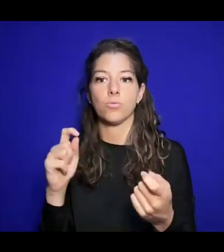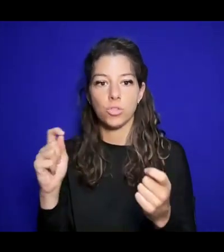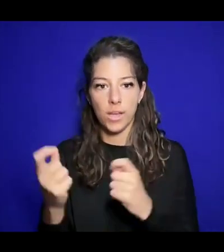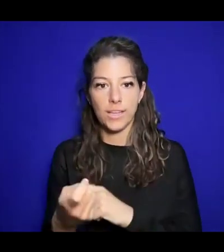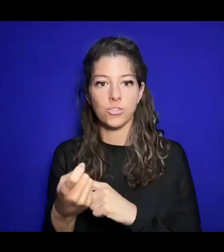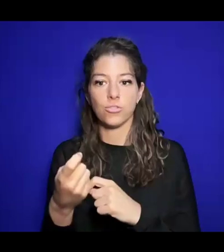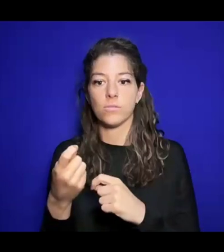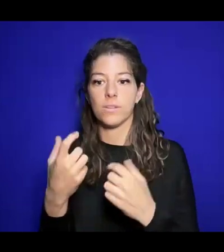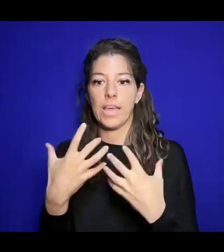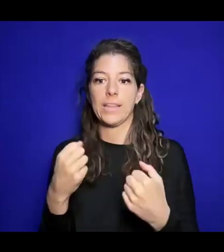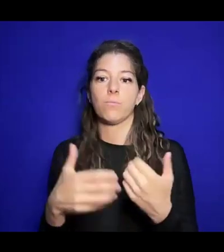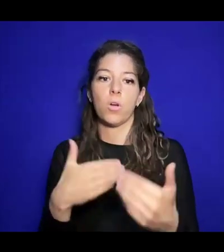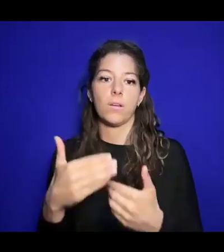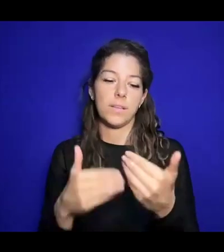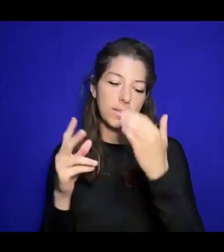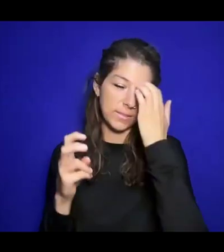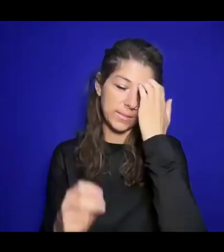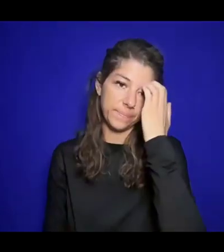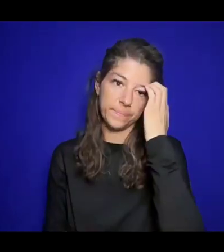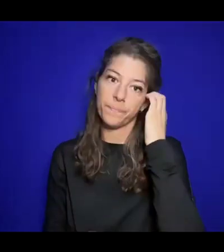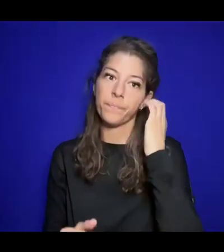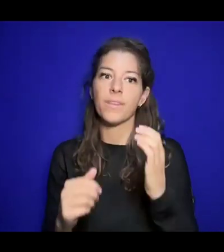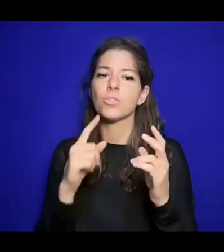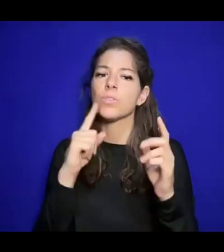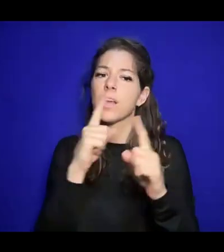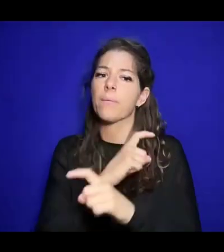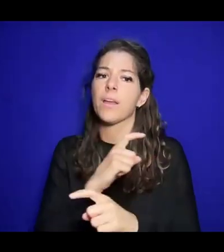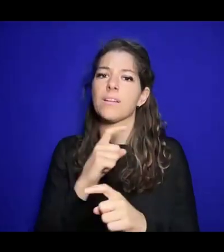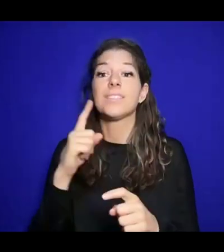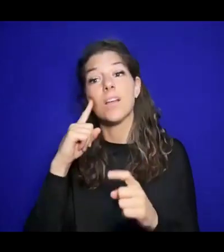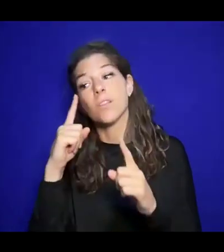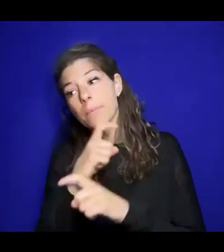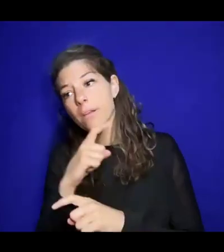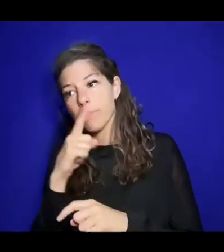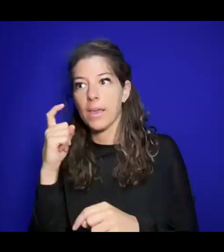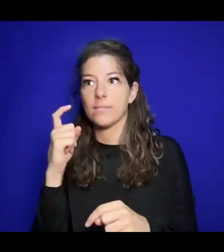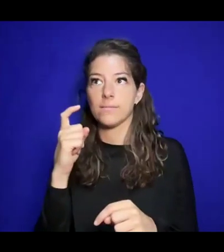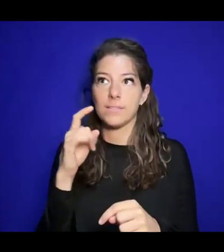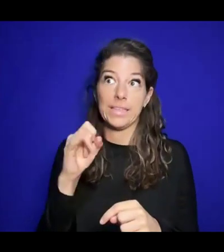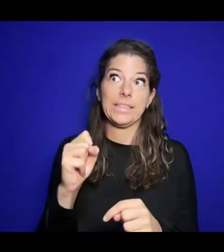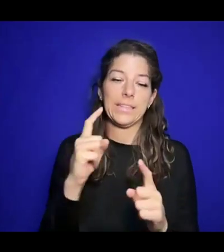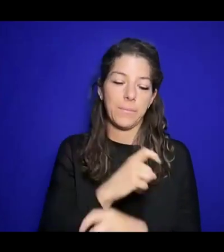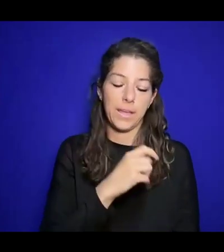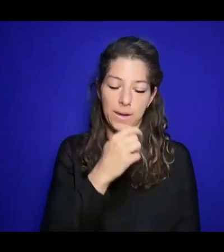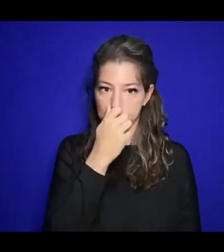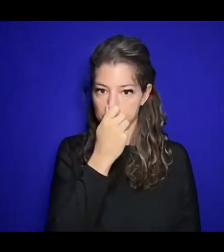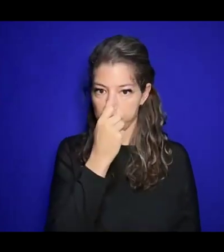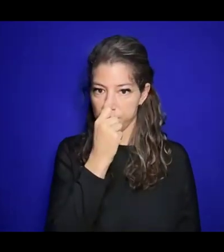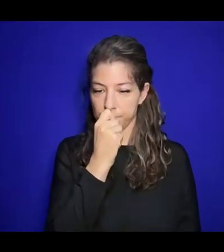the healing process, so to speak. It's very complicated. It sounds complicated because it is.